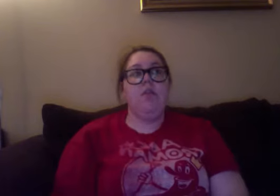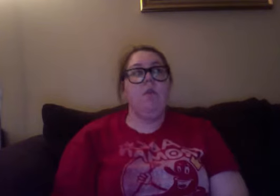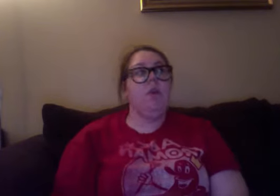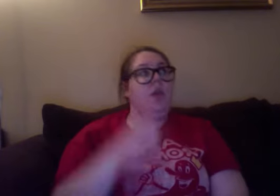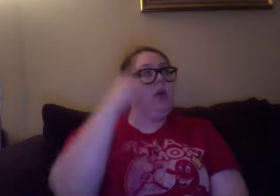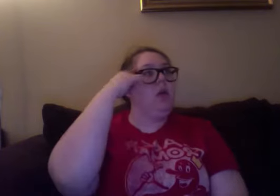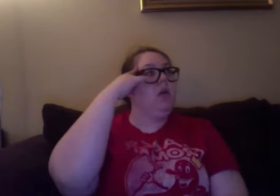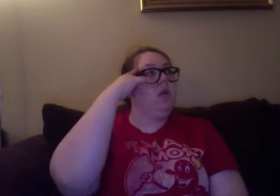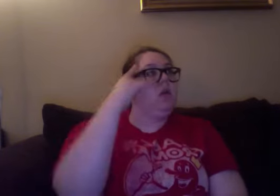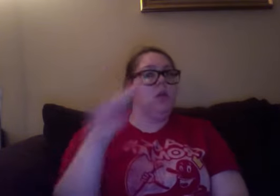California?